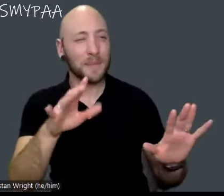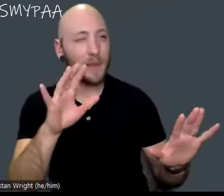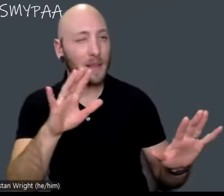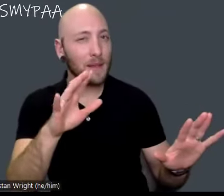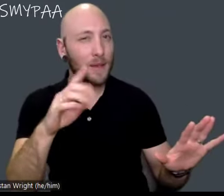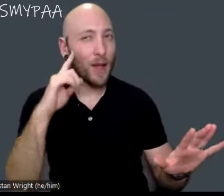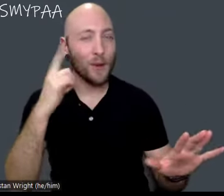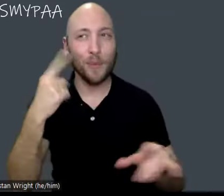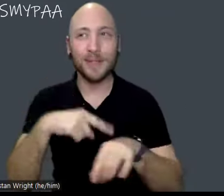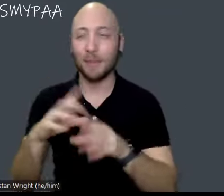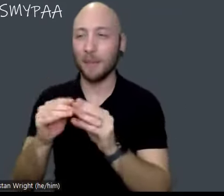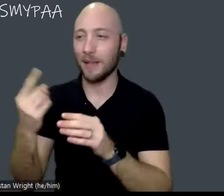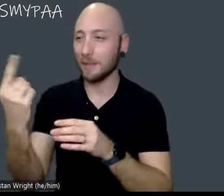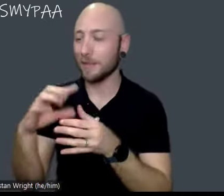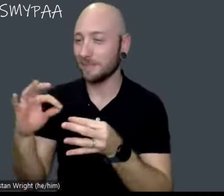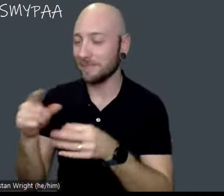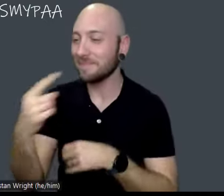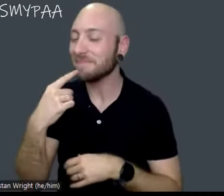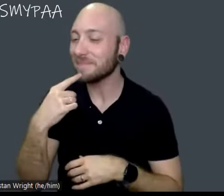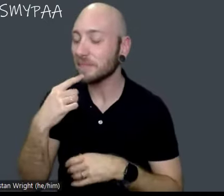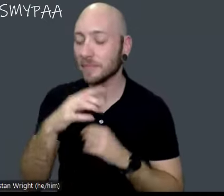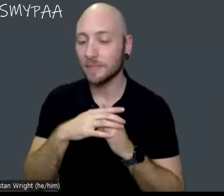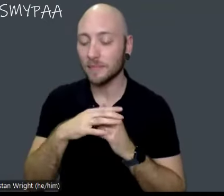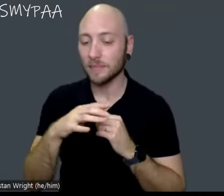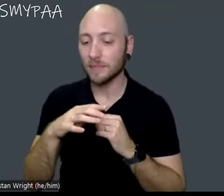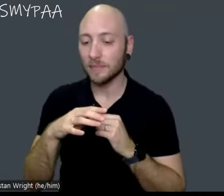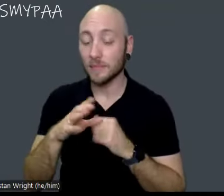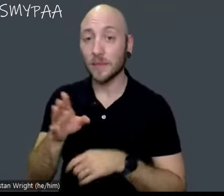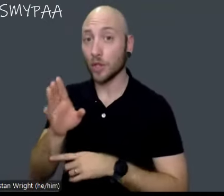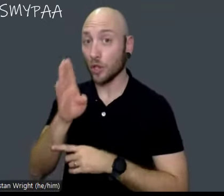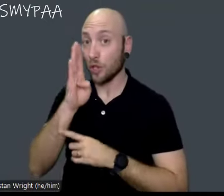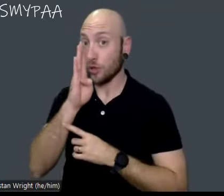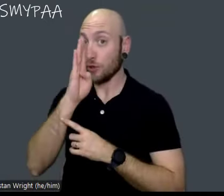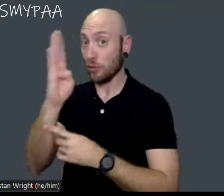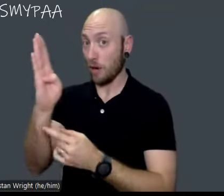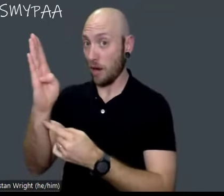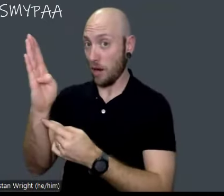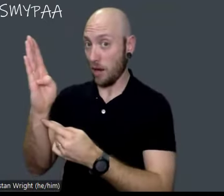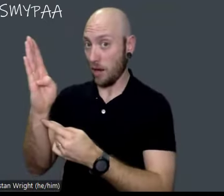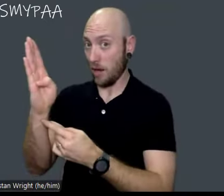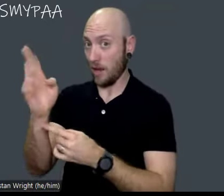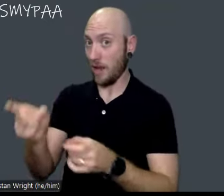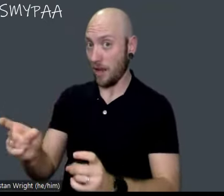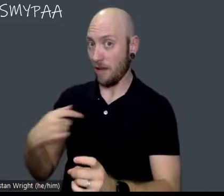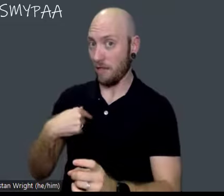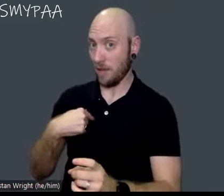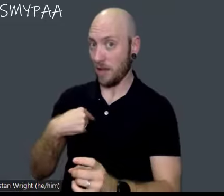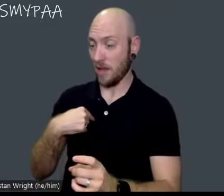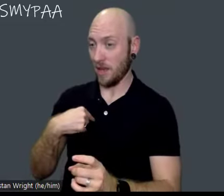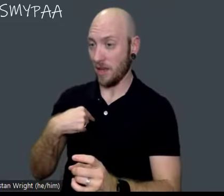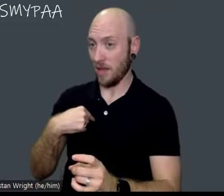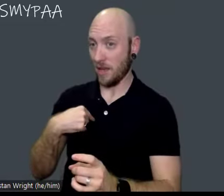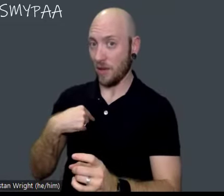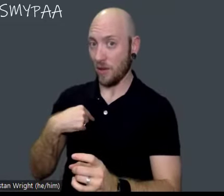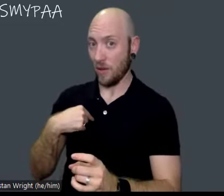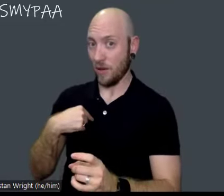said that that sobriety gave me everything that